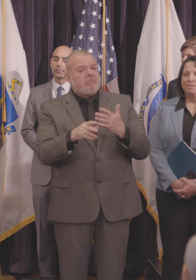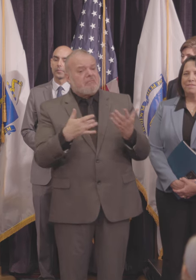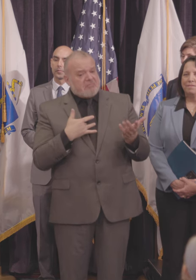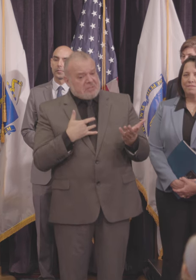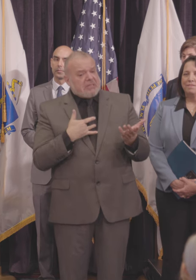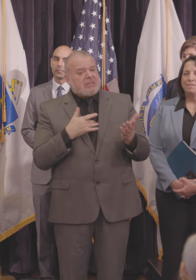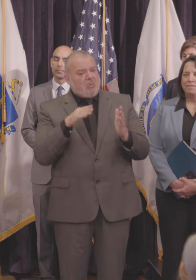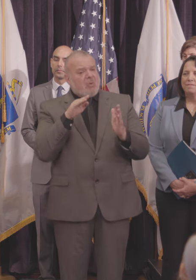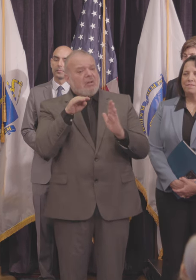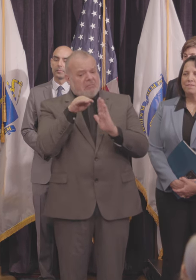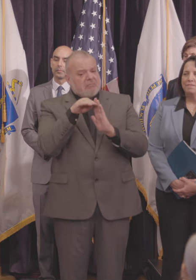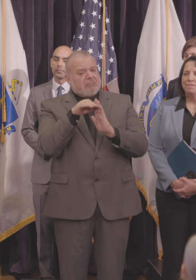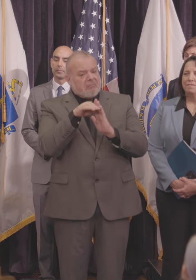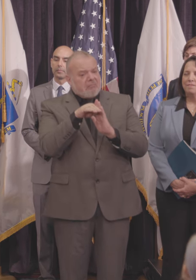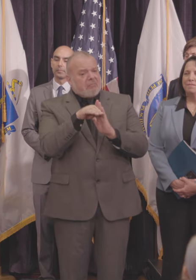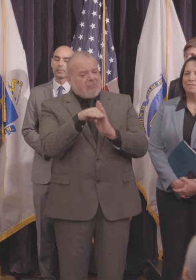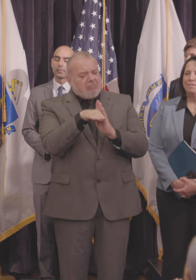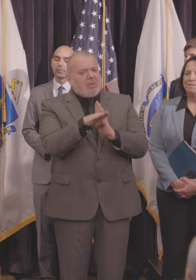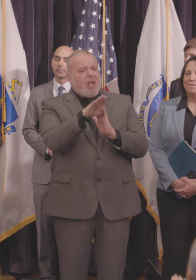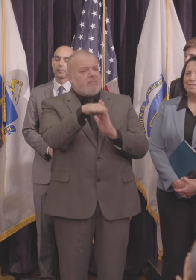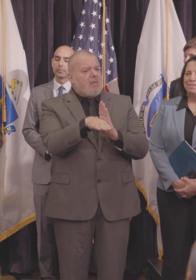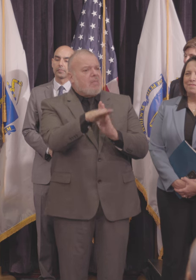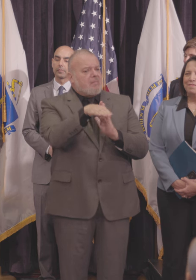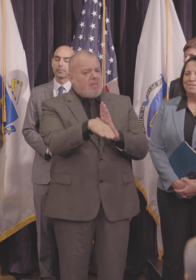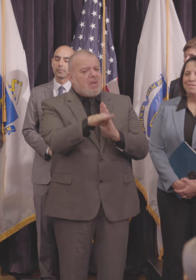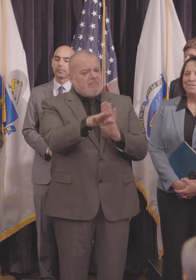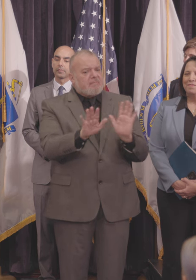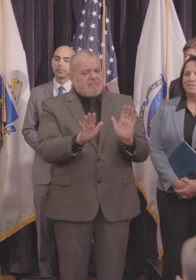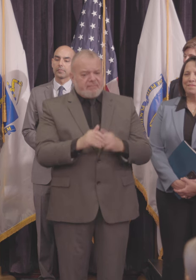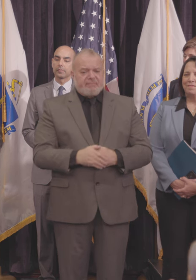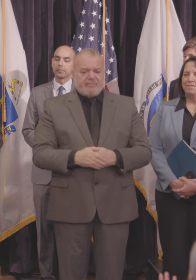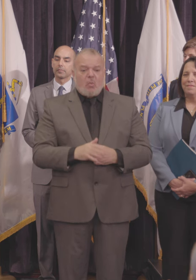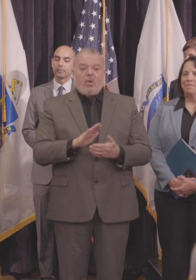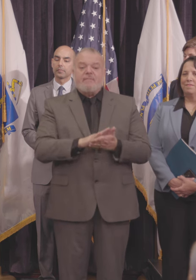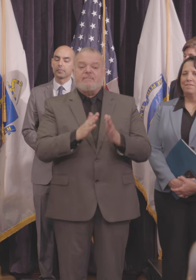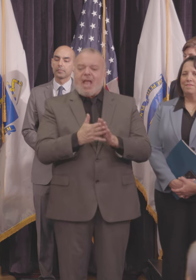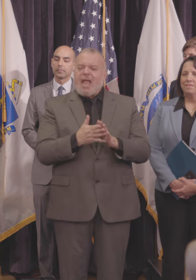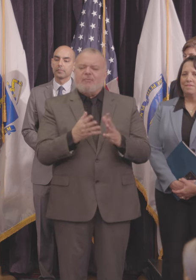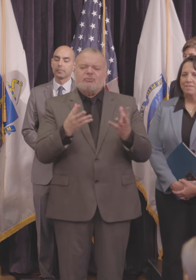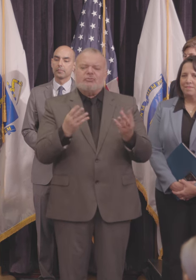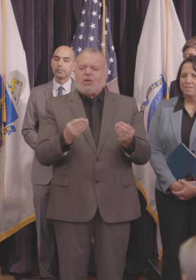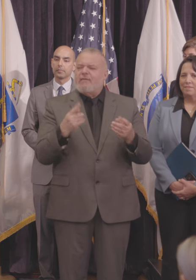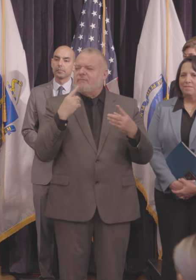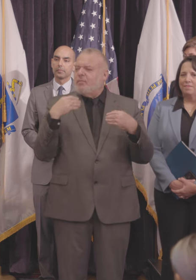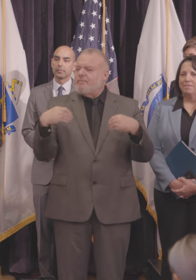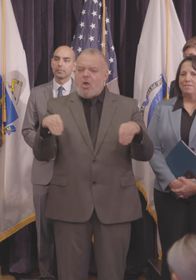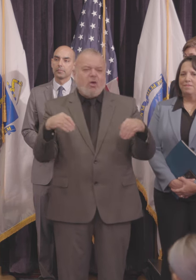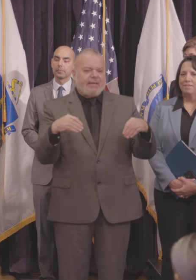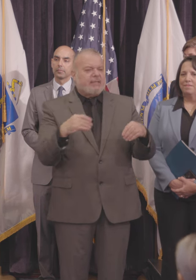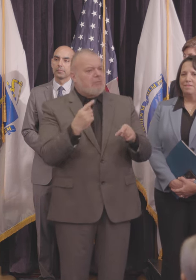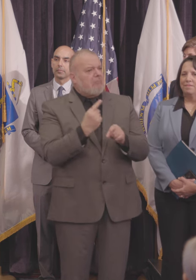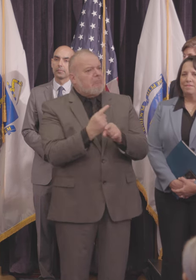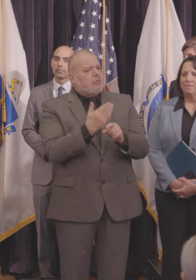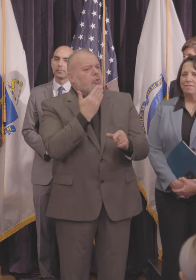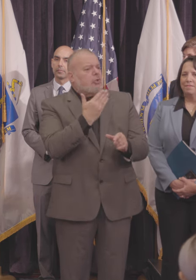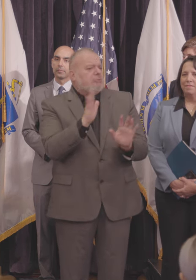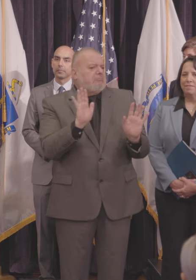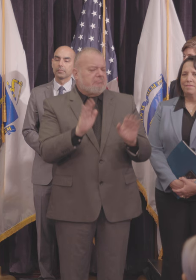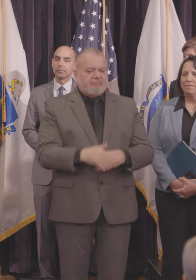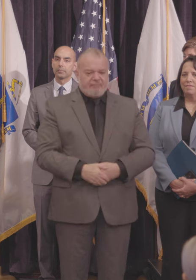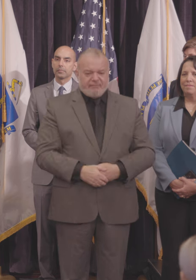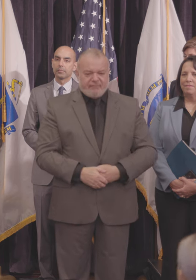into FY26. After a series of years with unprecedented revenue growth and enhanced federal resources,